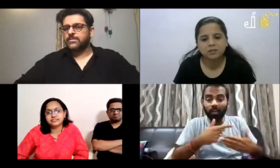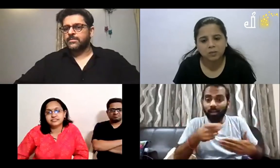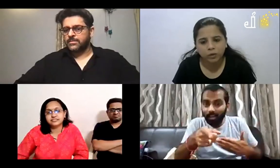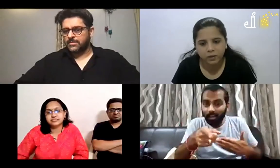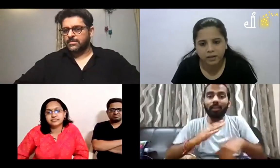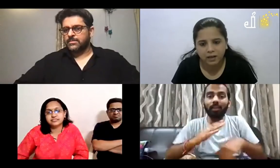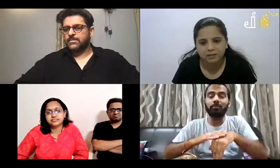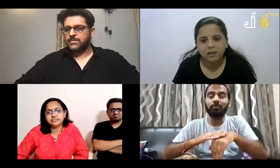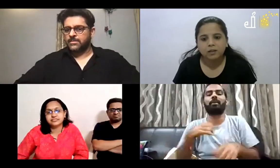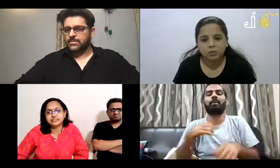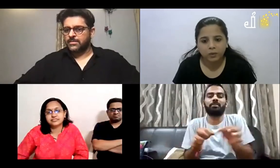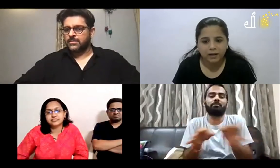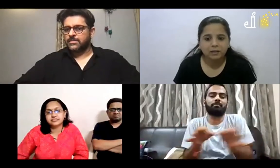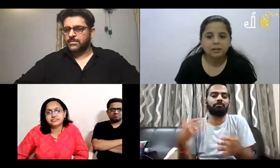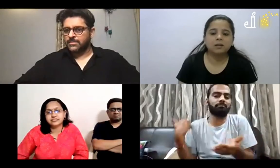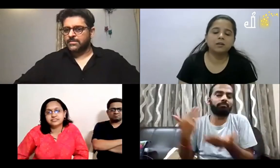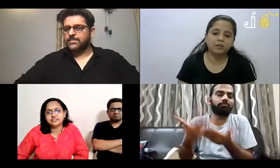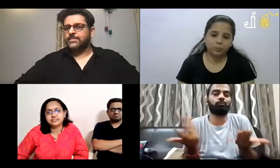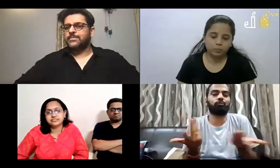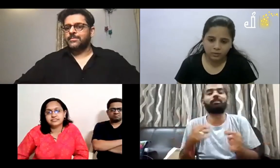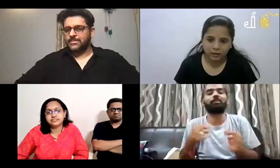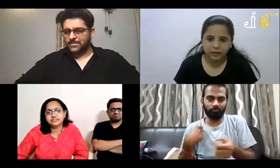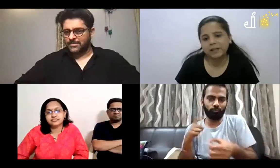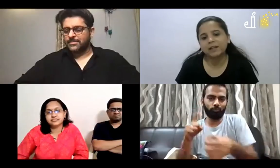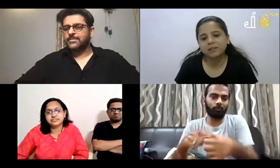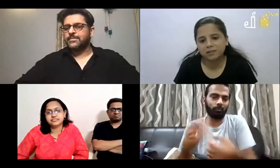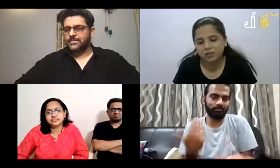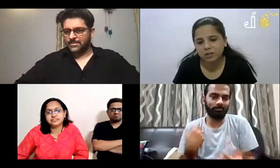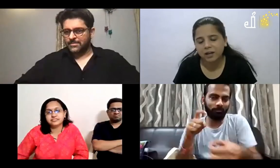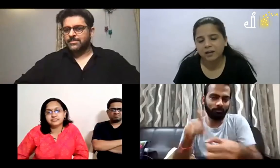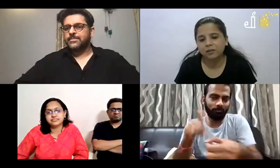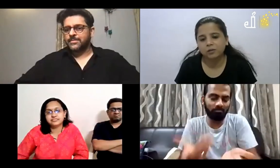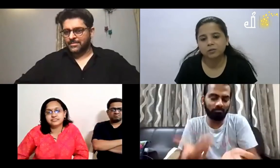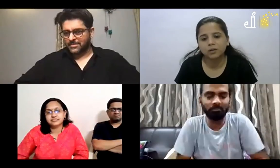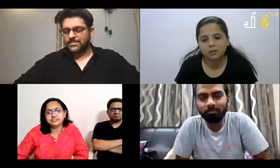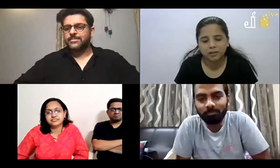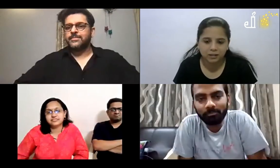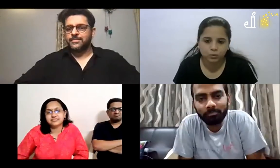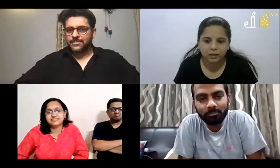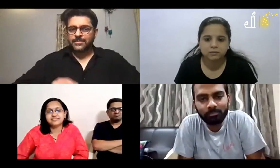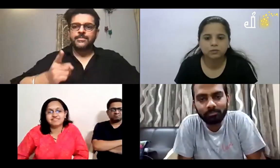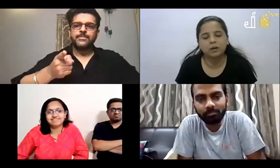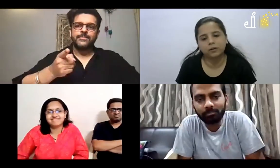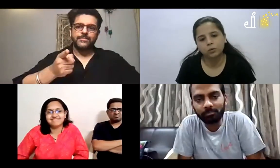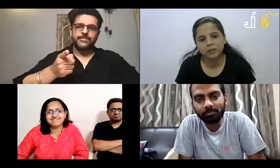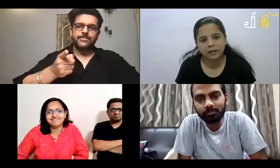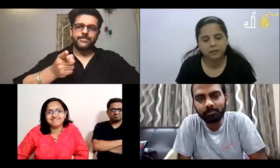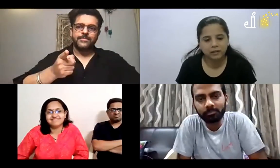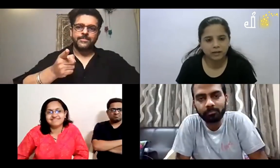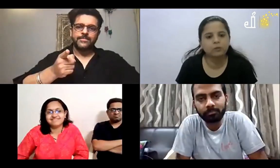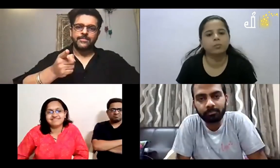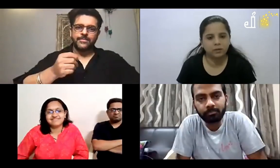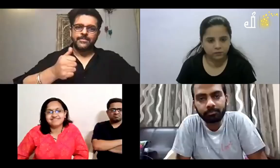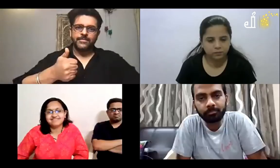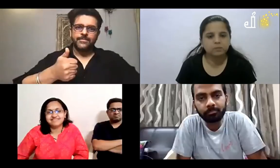it just demotivate us. So while attending this session, I also learned things as well. So I hope that